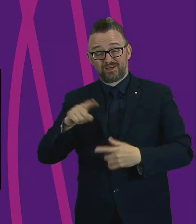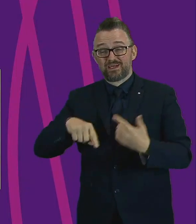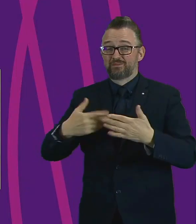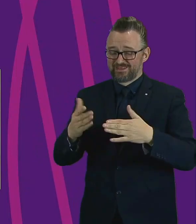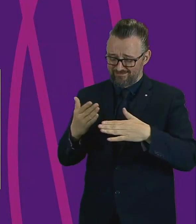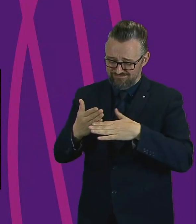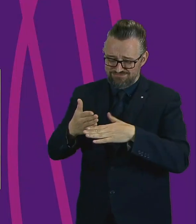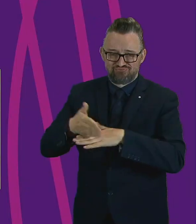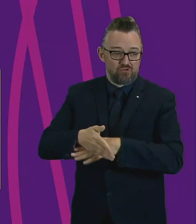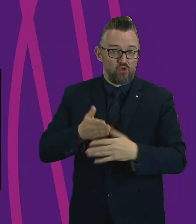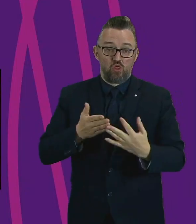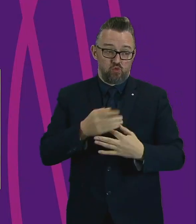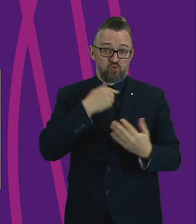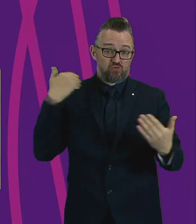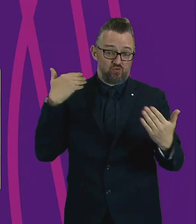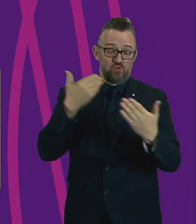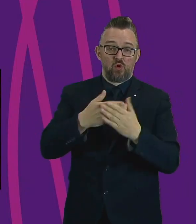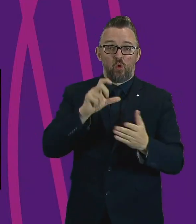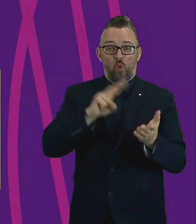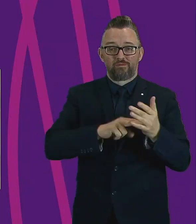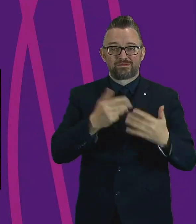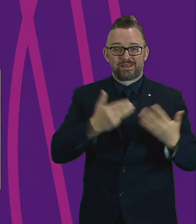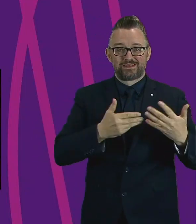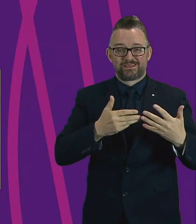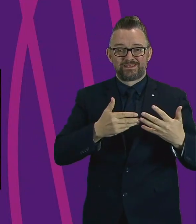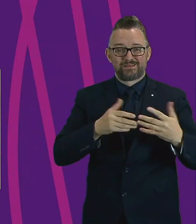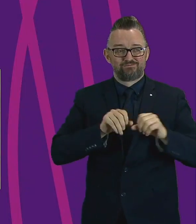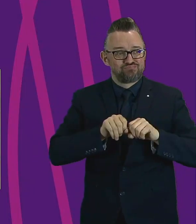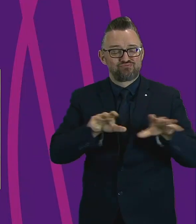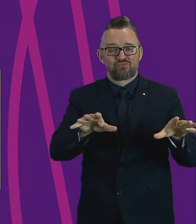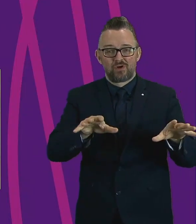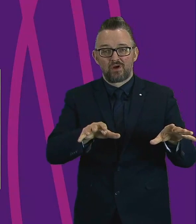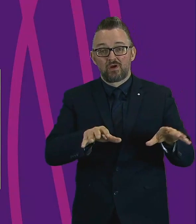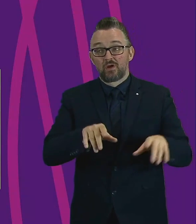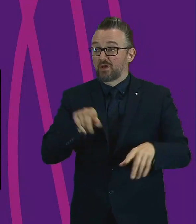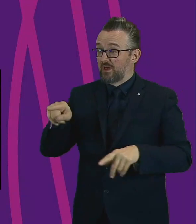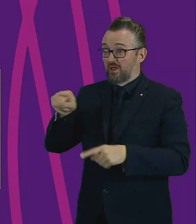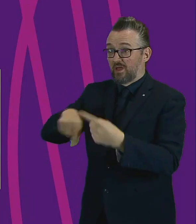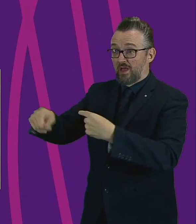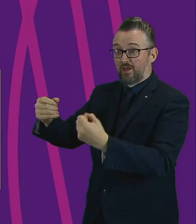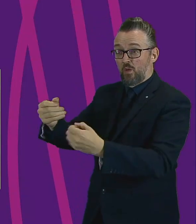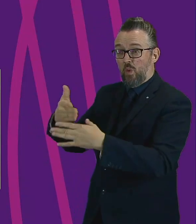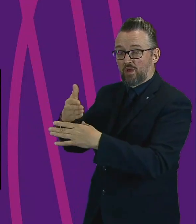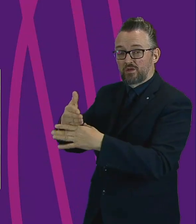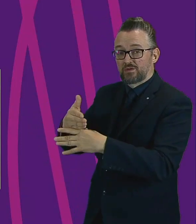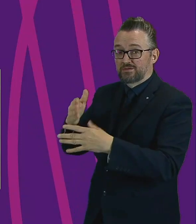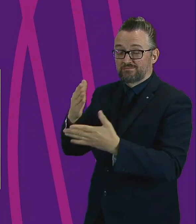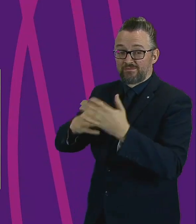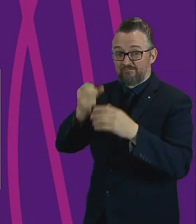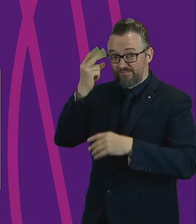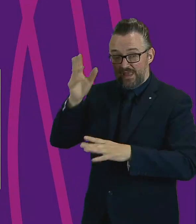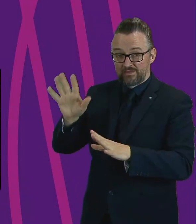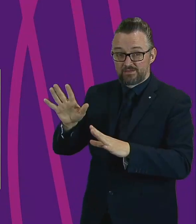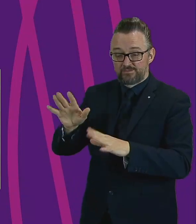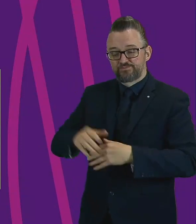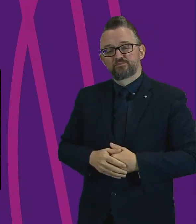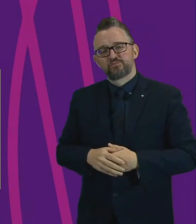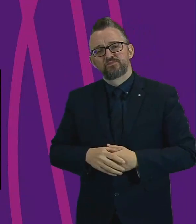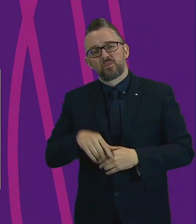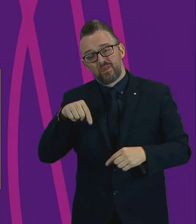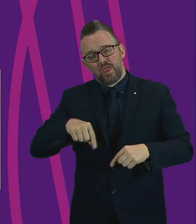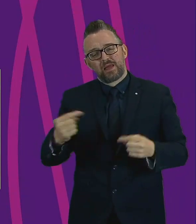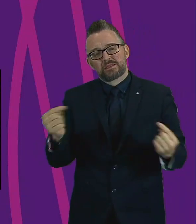in during the COVID-19 pandemic, and whose contribution cannot and must not be forgotten. This is an important debate. It has